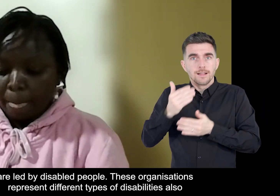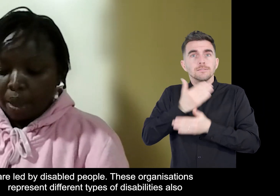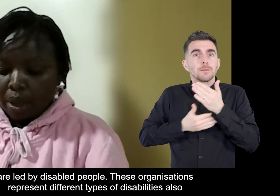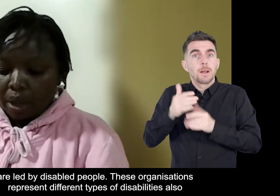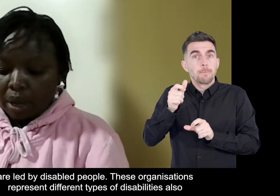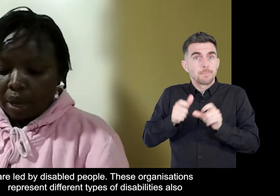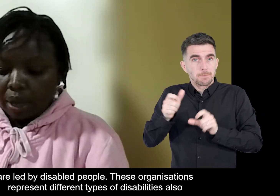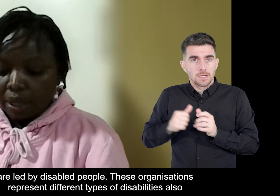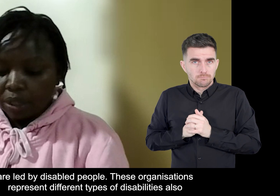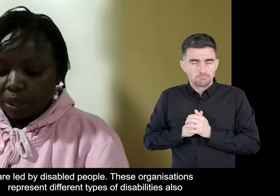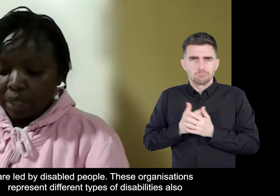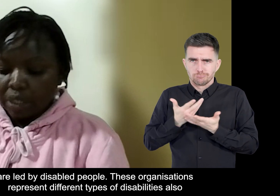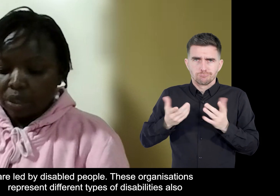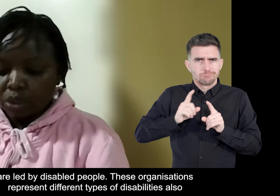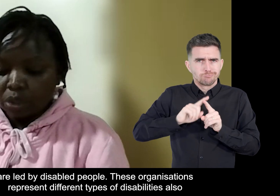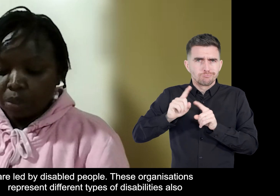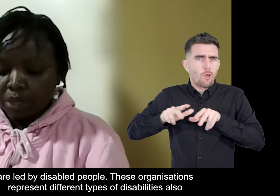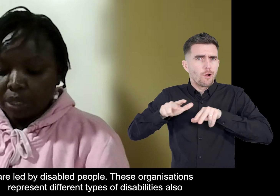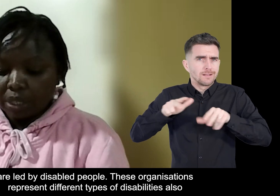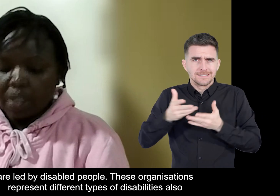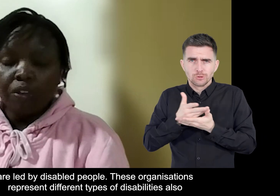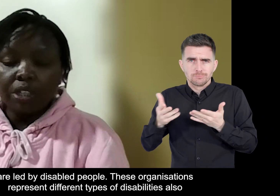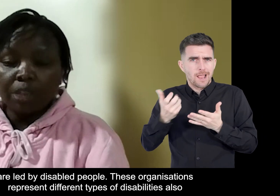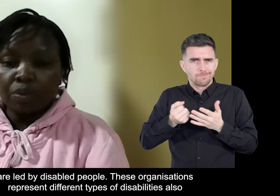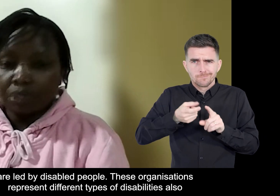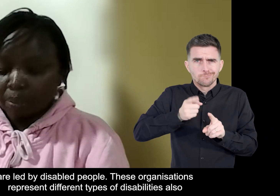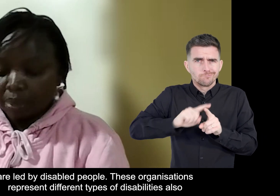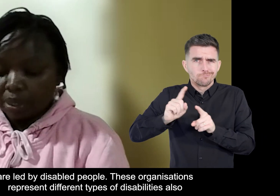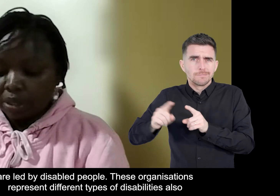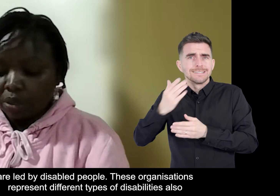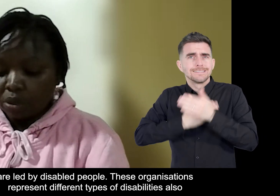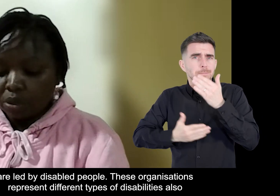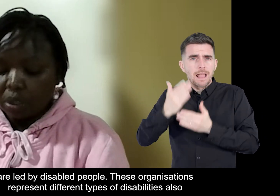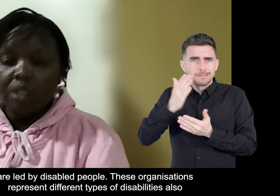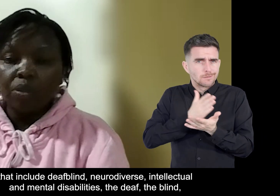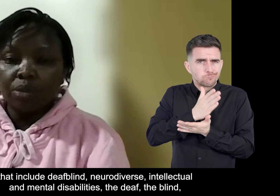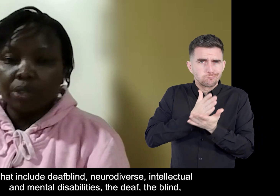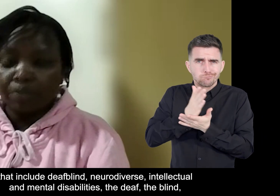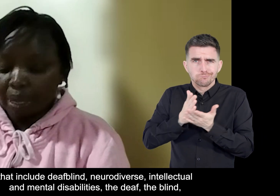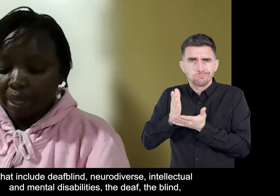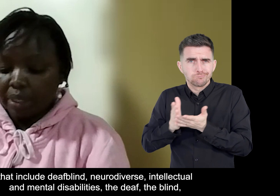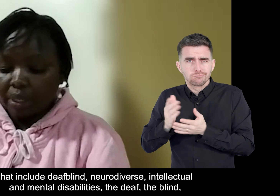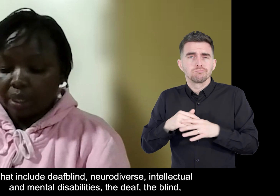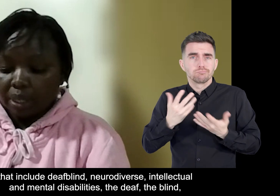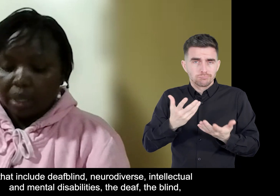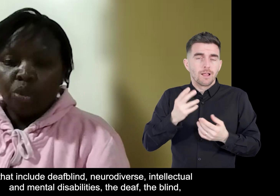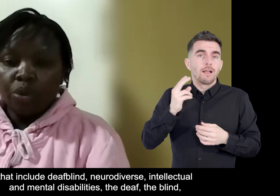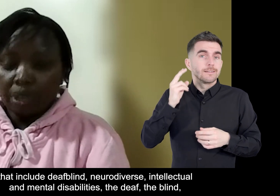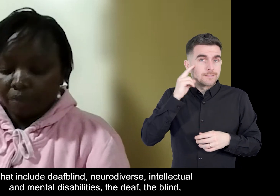people. These organizations represent different types of disabilities also that include